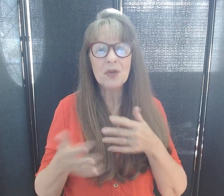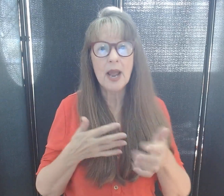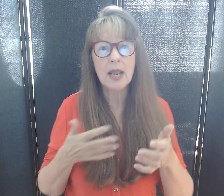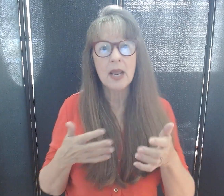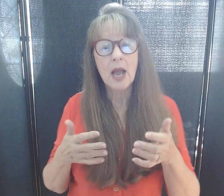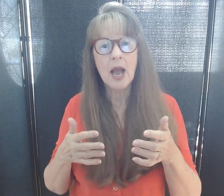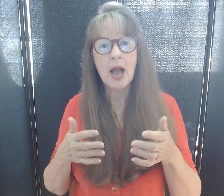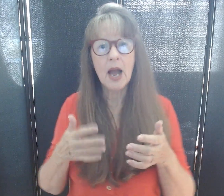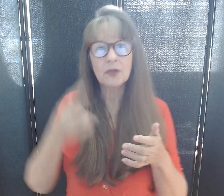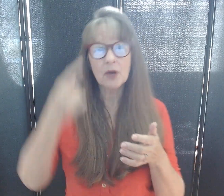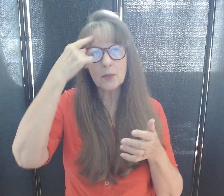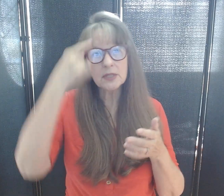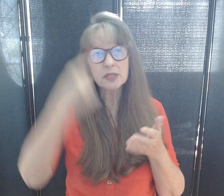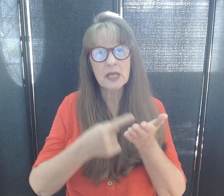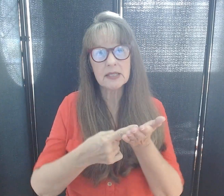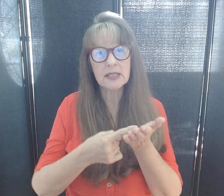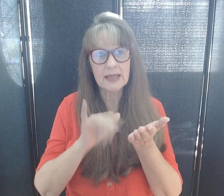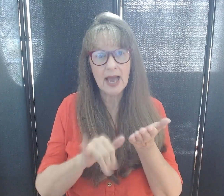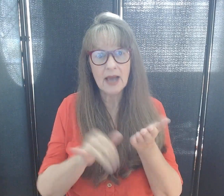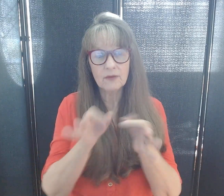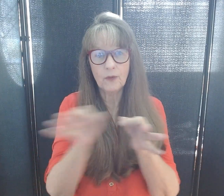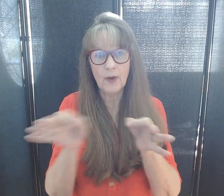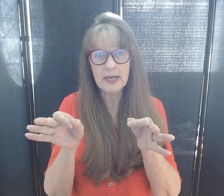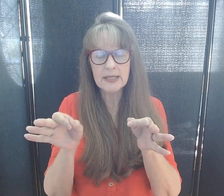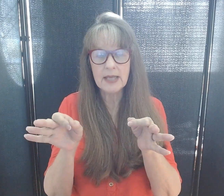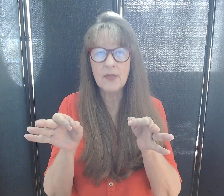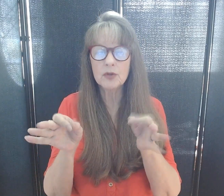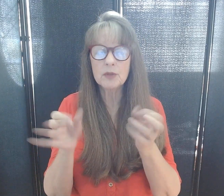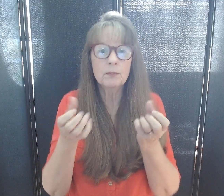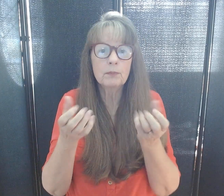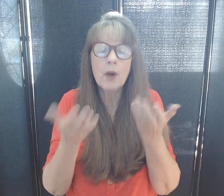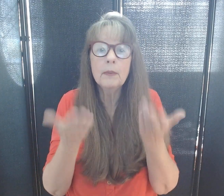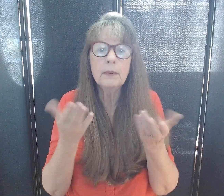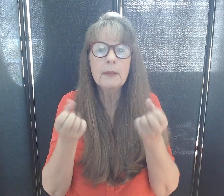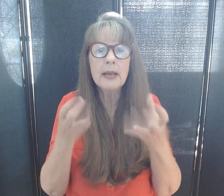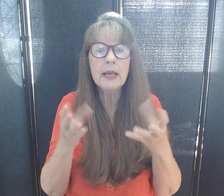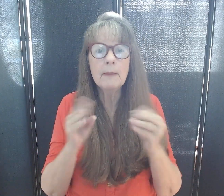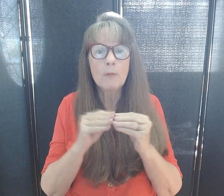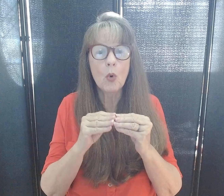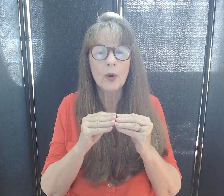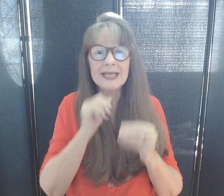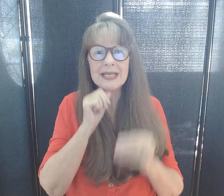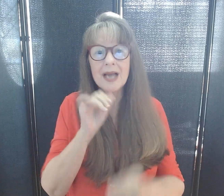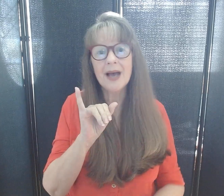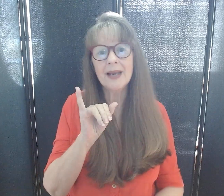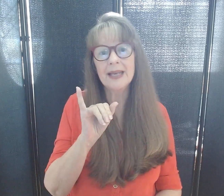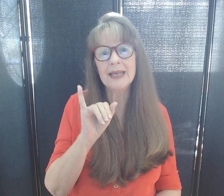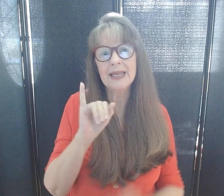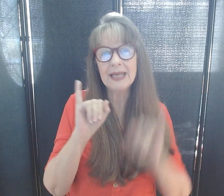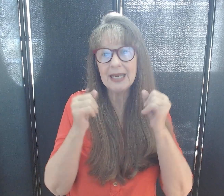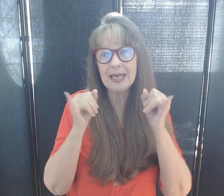Anyway, I thought I would discuss that phrase, and there's probably many more. It's not an